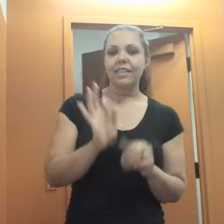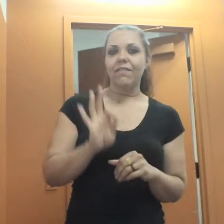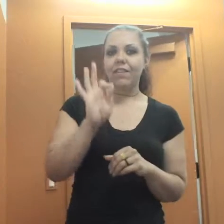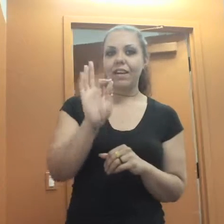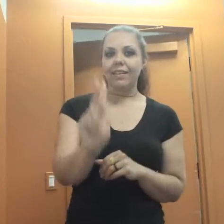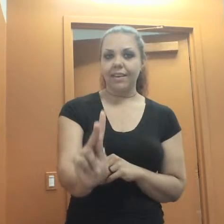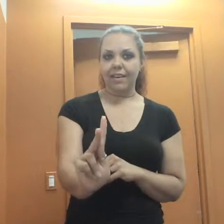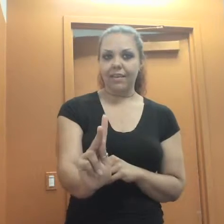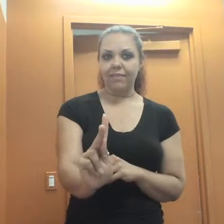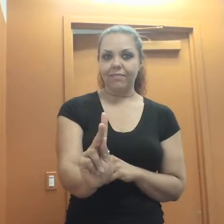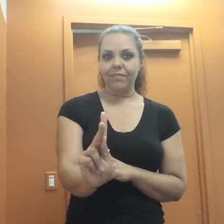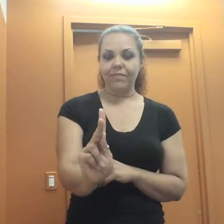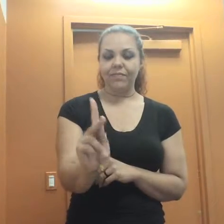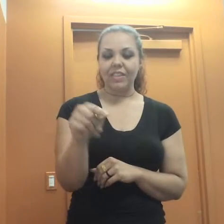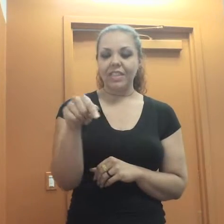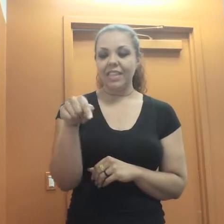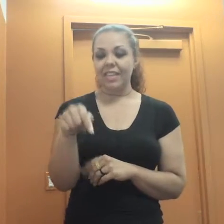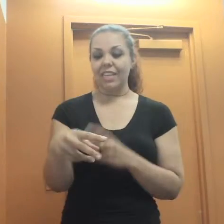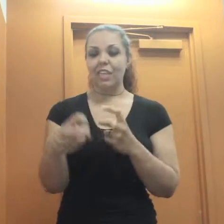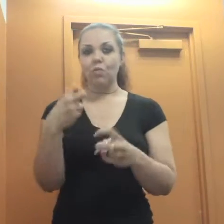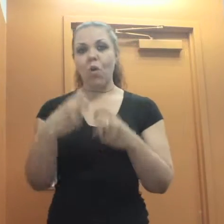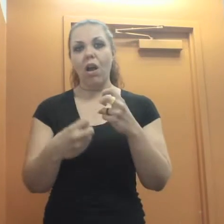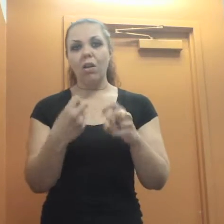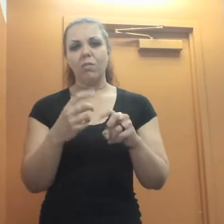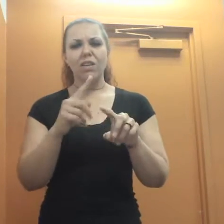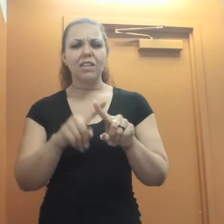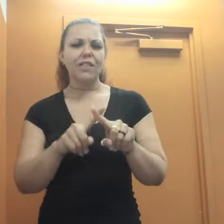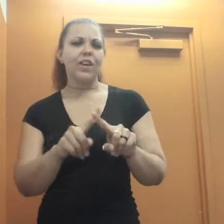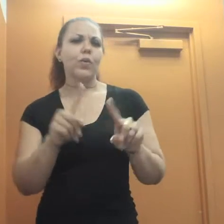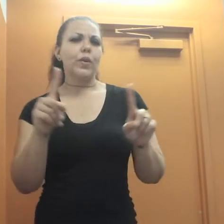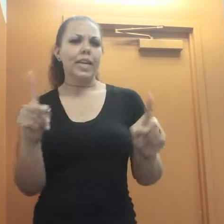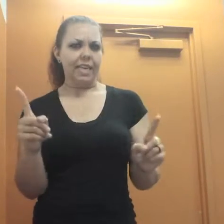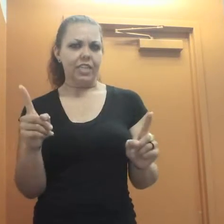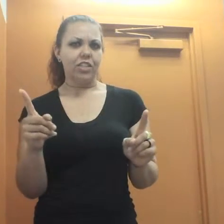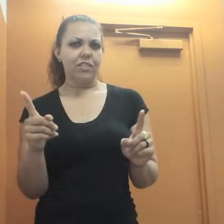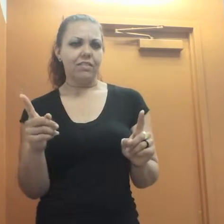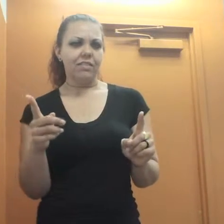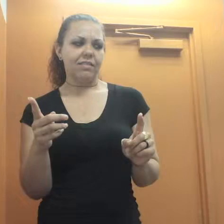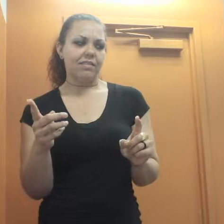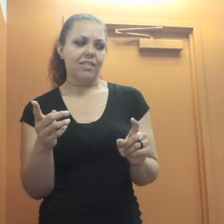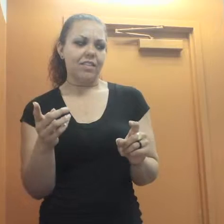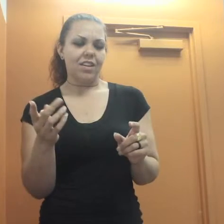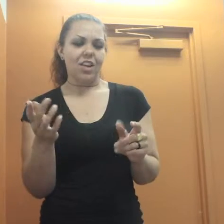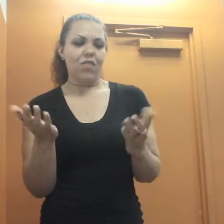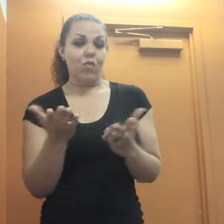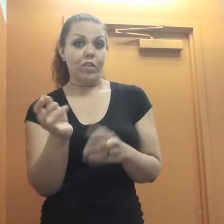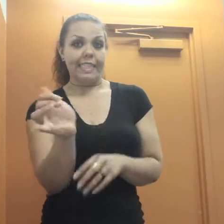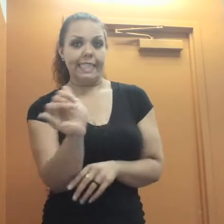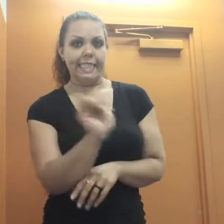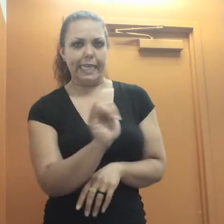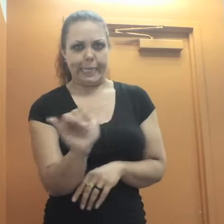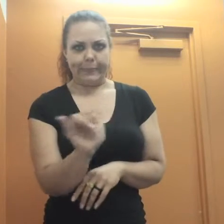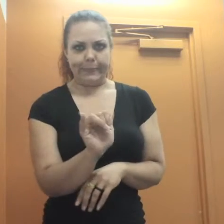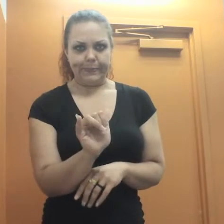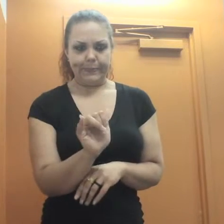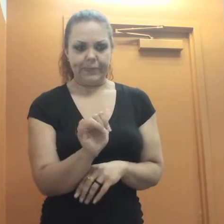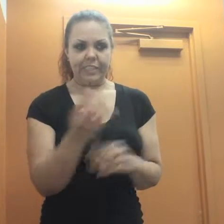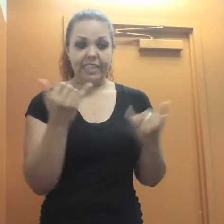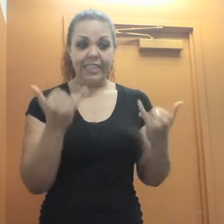This problem is just a little bit of a variation on what is basically the same thing. Now, instead of being given all the